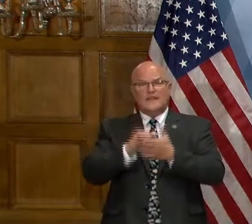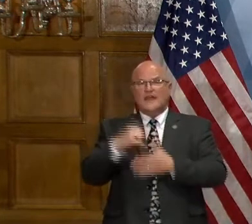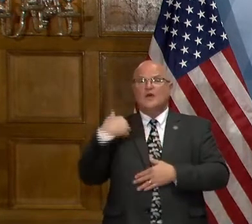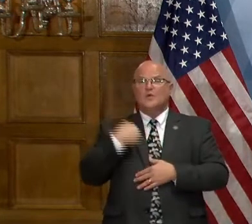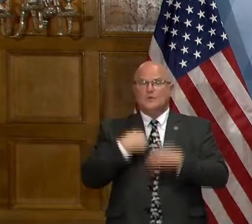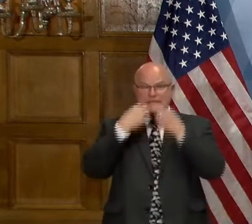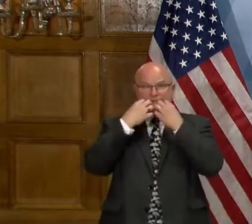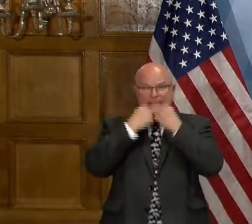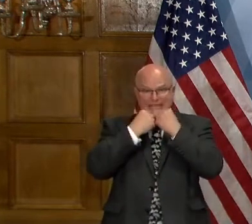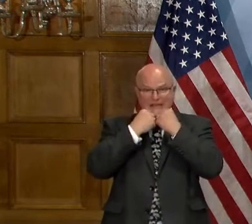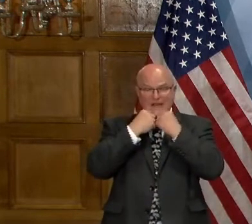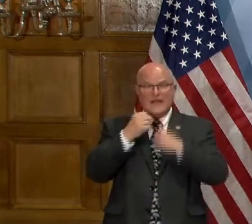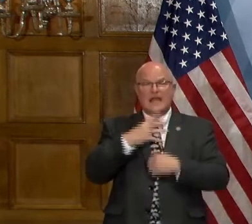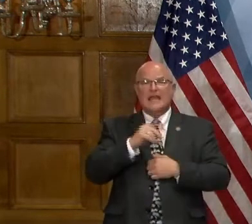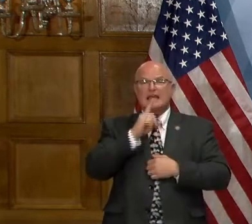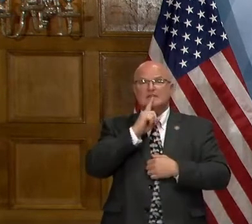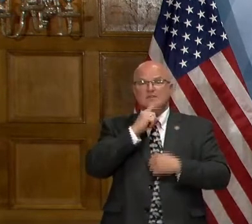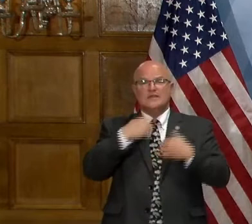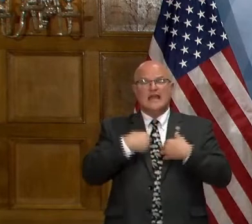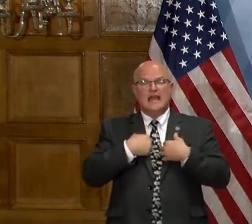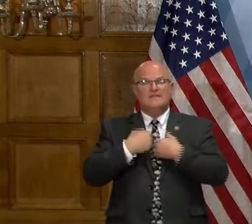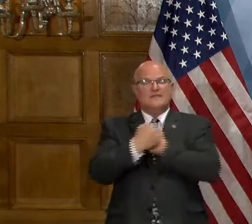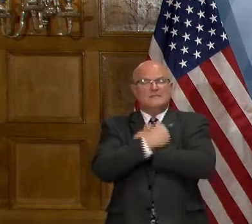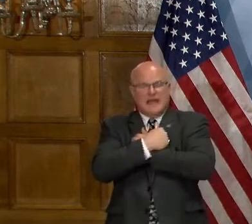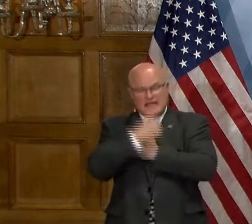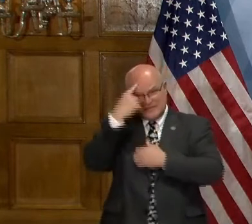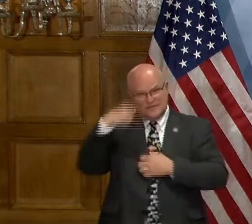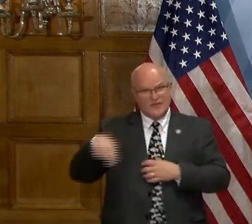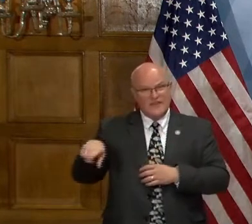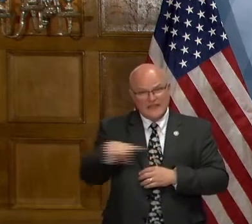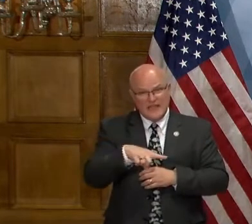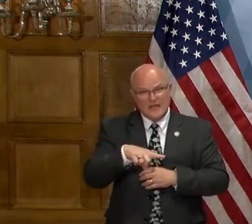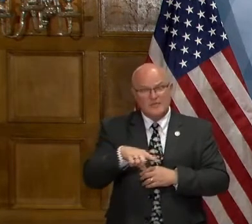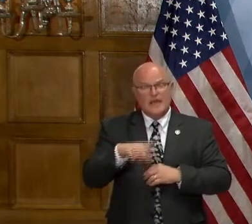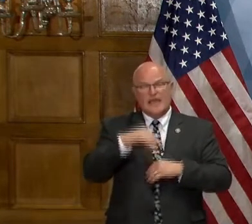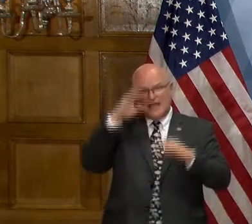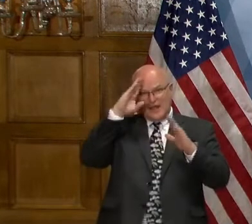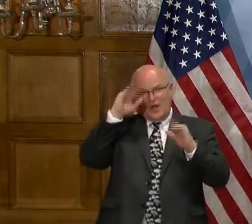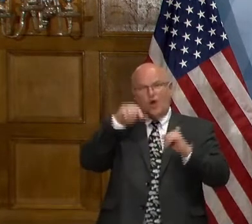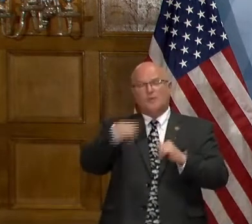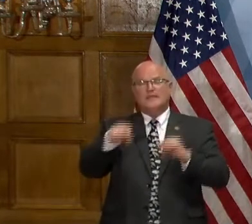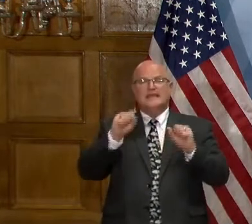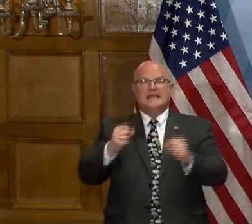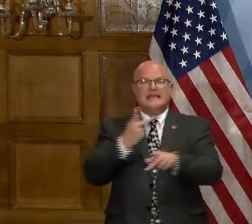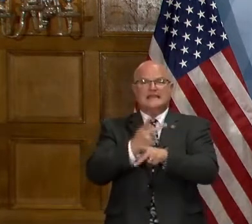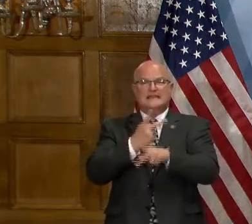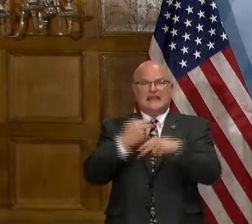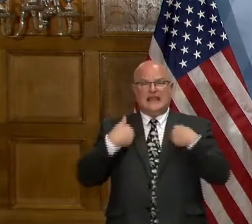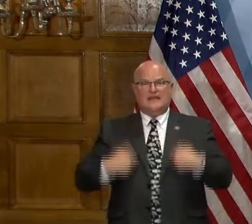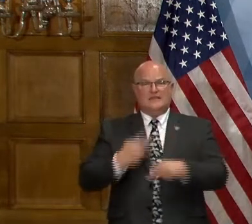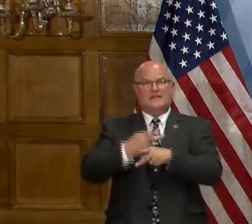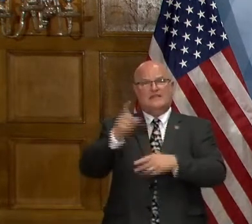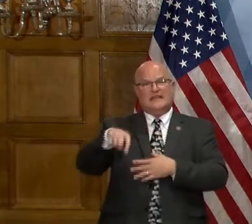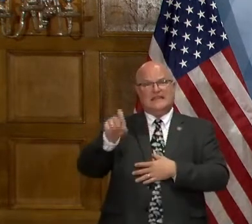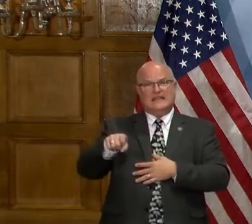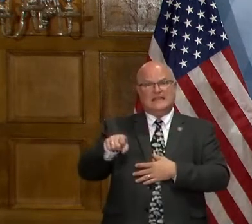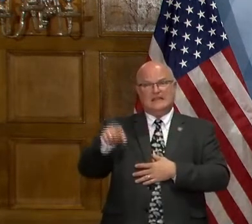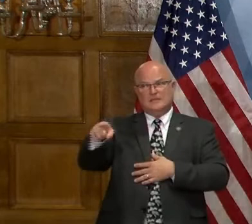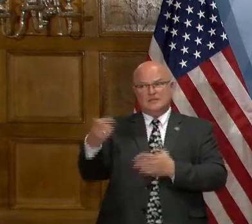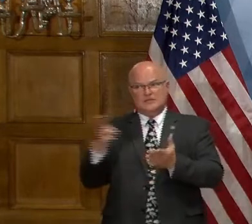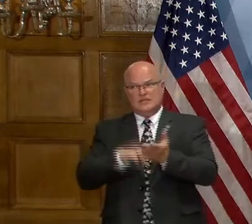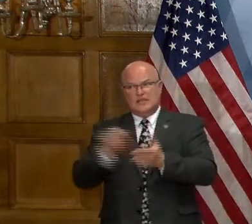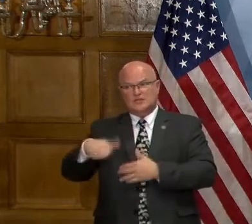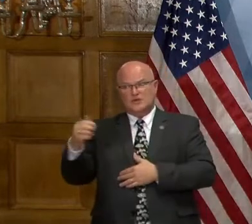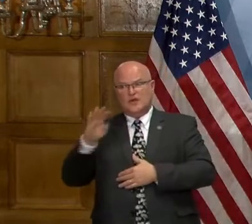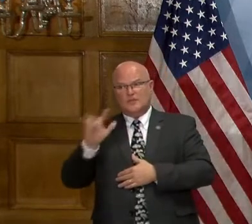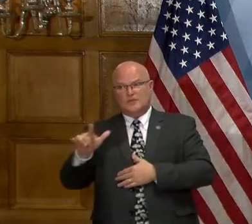do care, and I certainly have compassion for them and hope that they can get the health care that they need. But you did sign two other bills